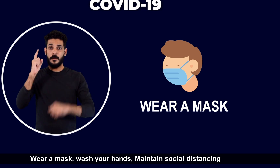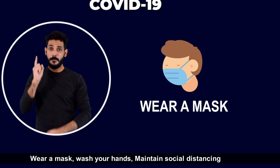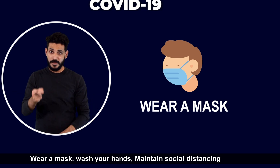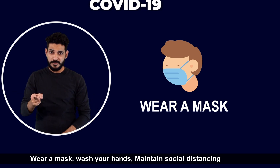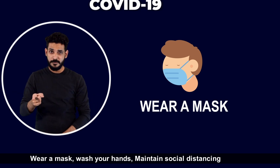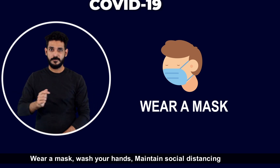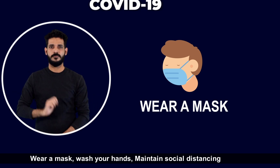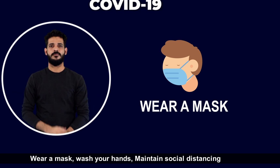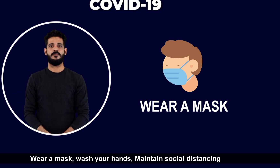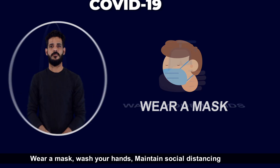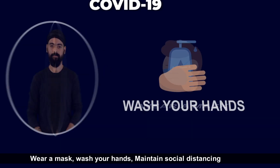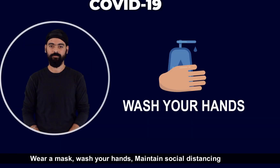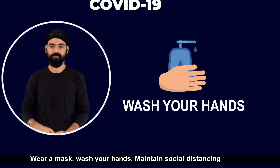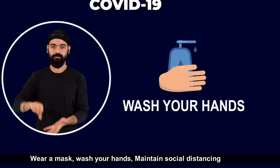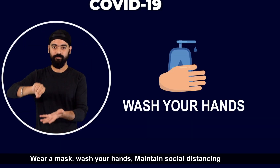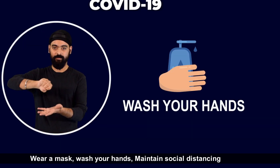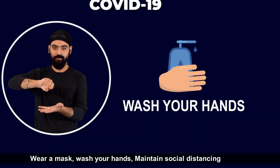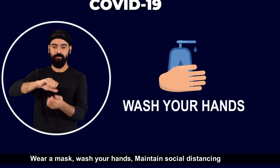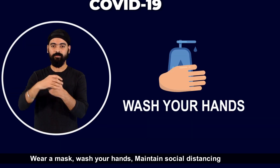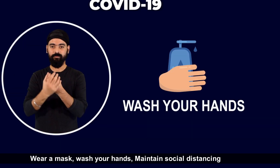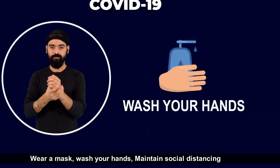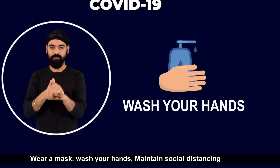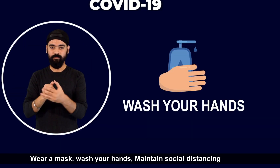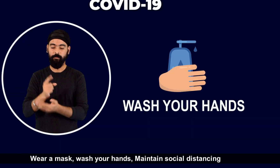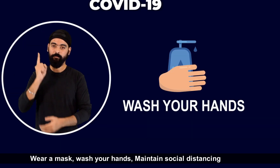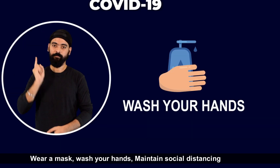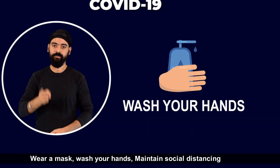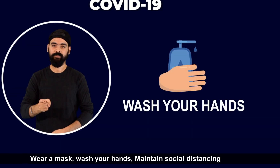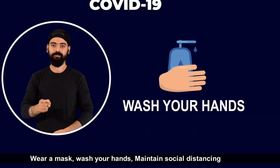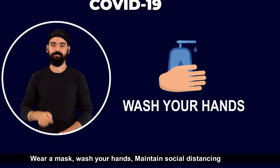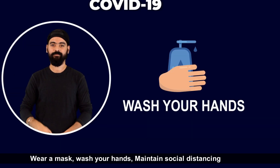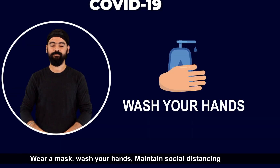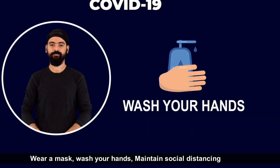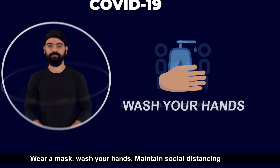Wear a mask. Wash your hands.